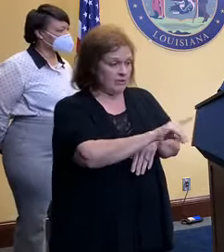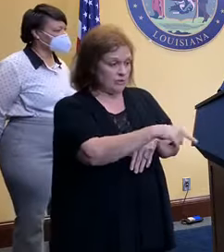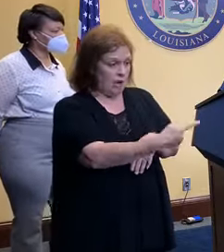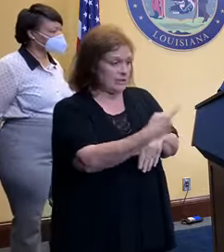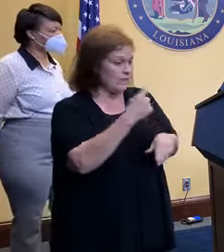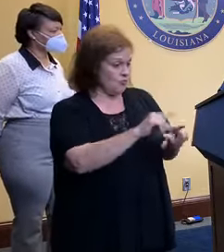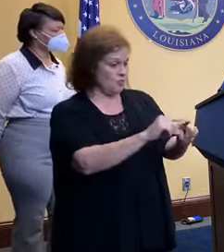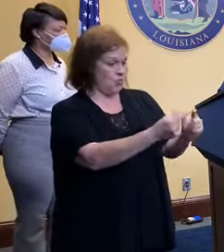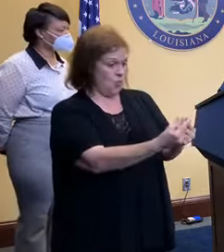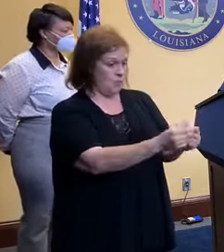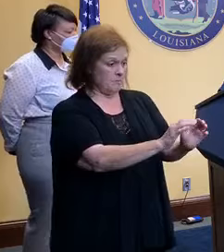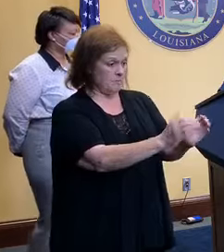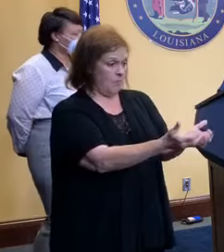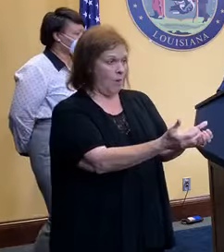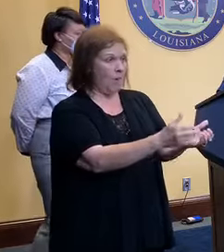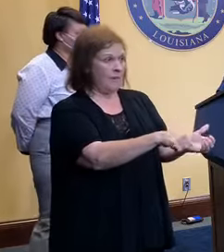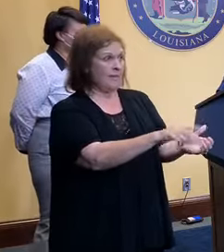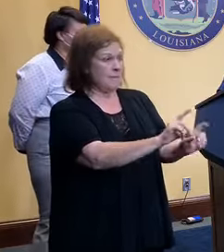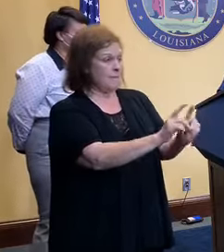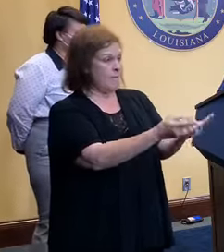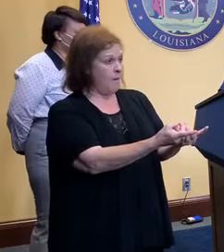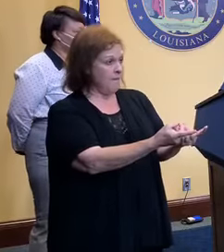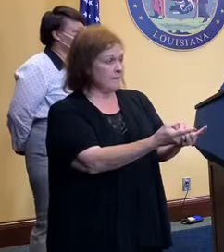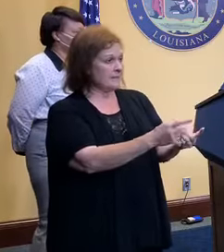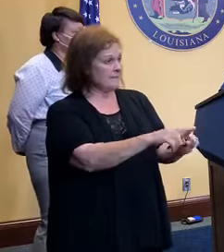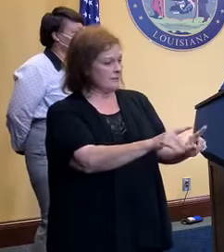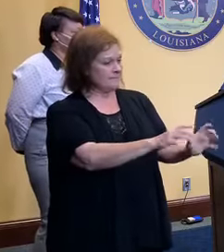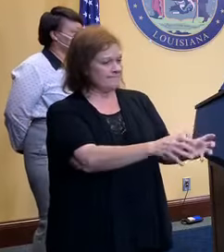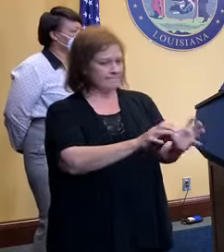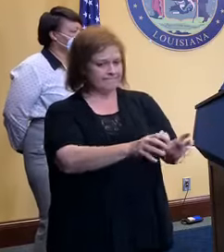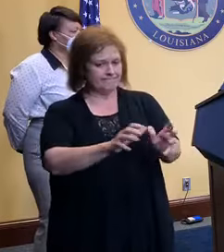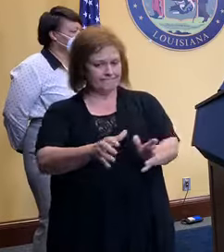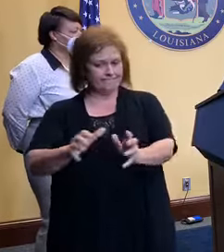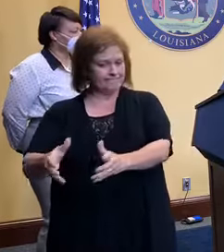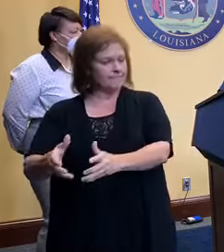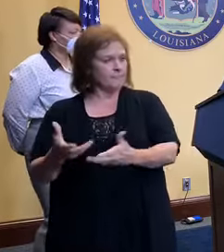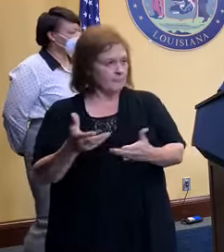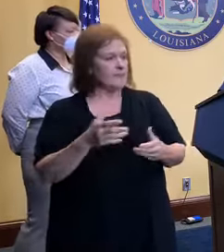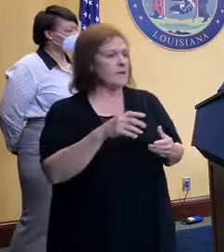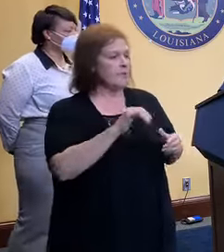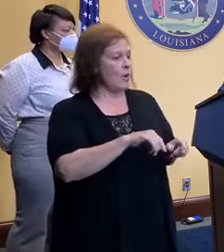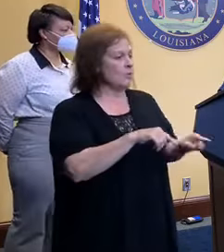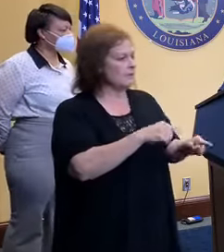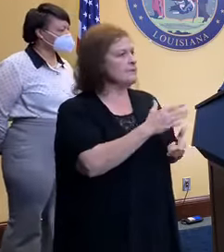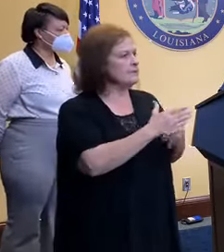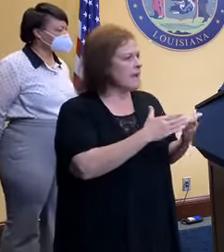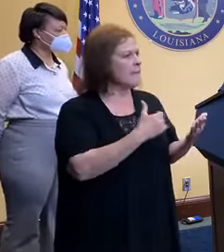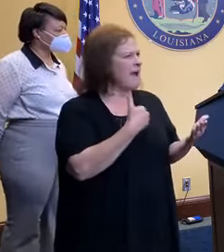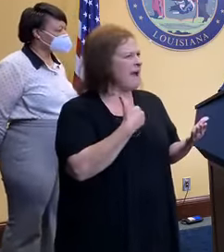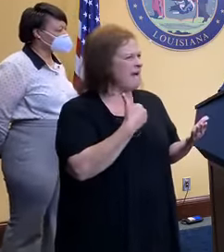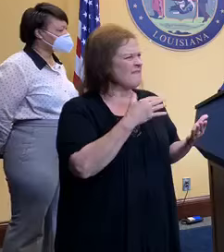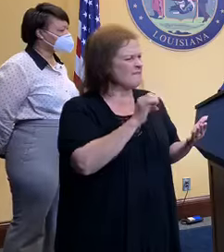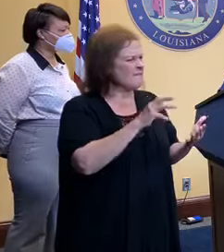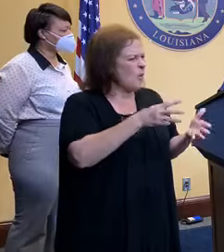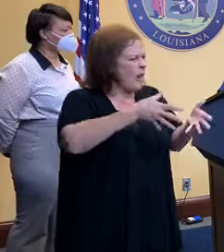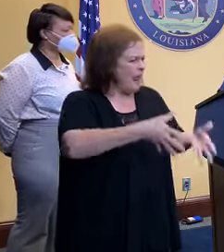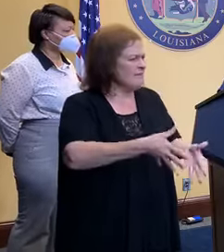just a group of people, either within a department or across departments, and those are the ones that we have left to